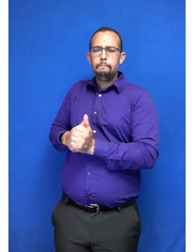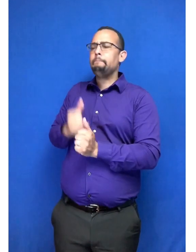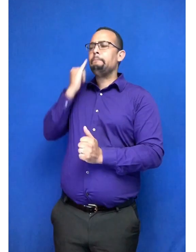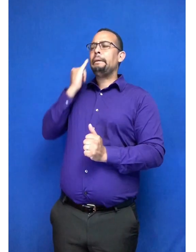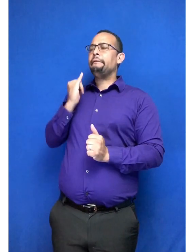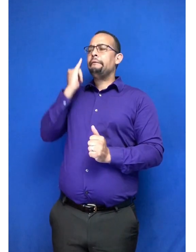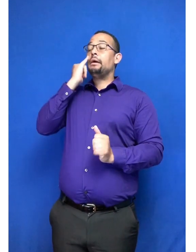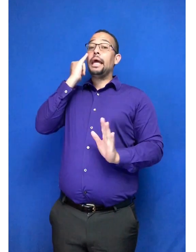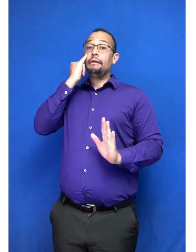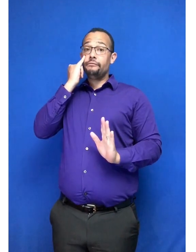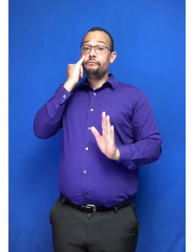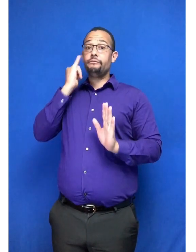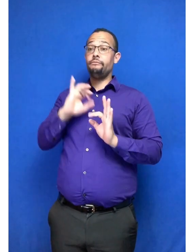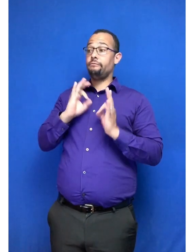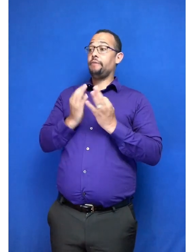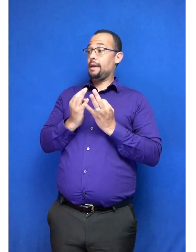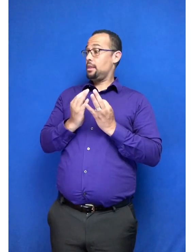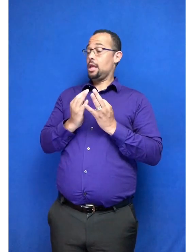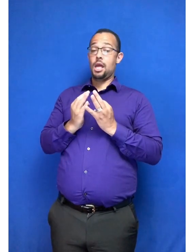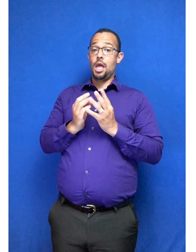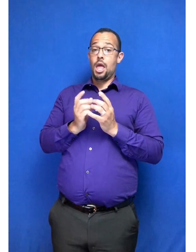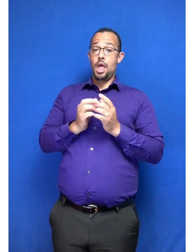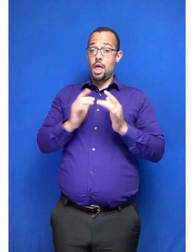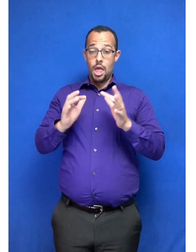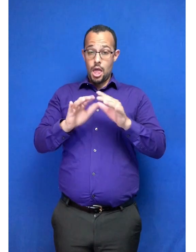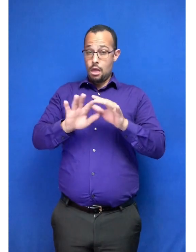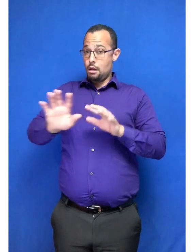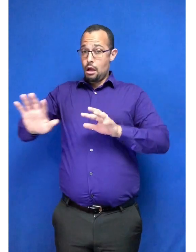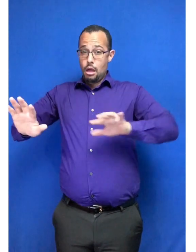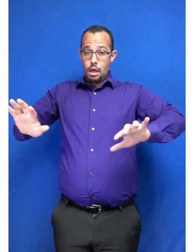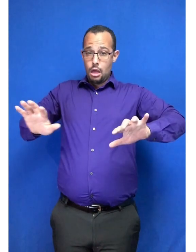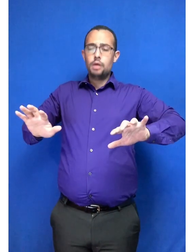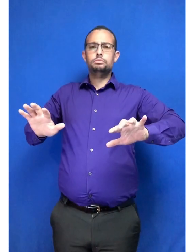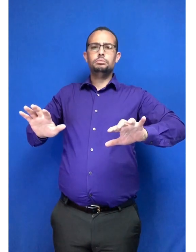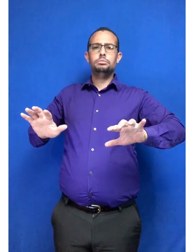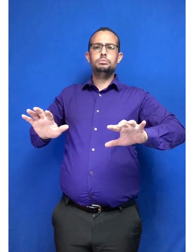the event the family gets separated, you can reunite at this designated place.